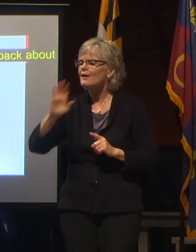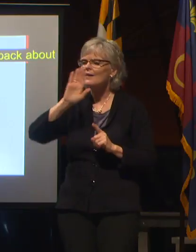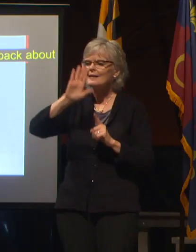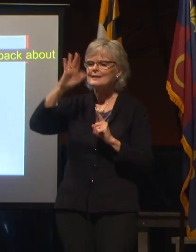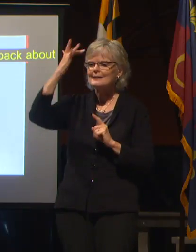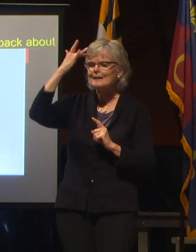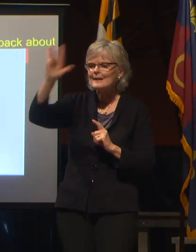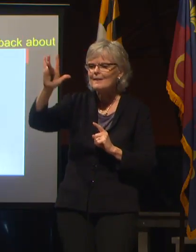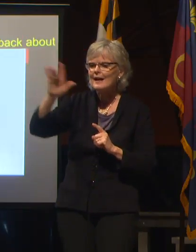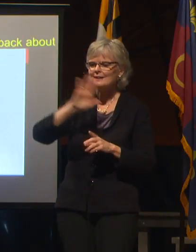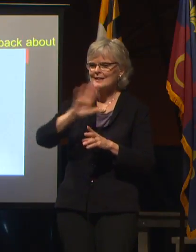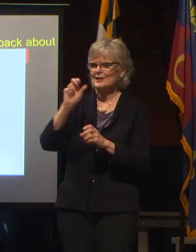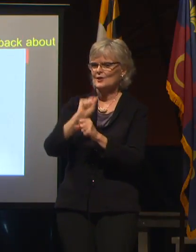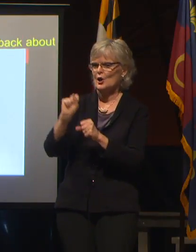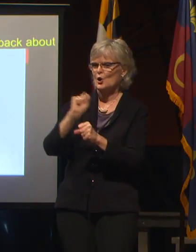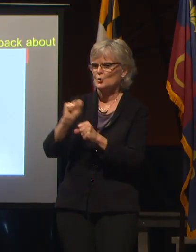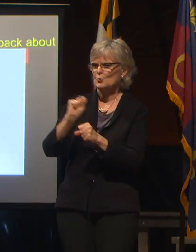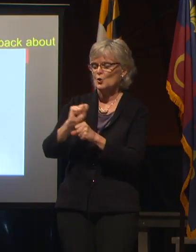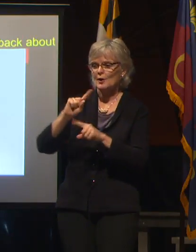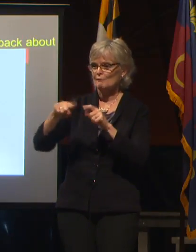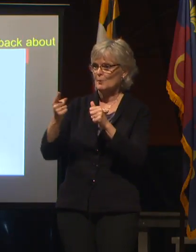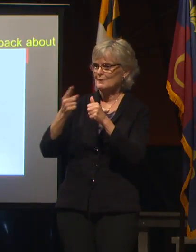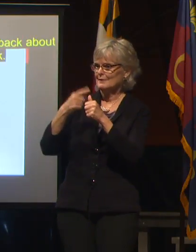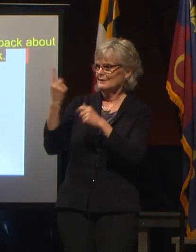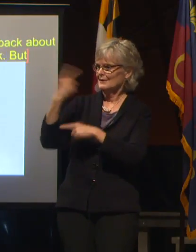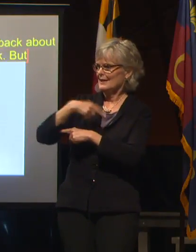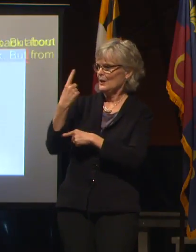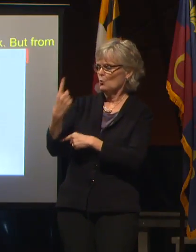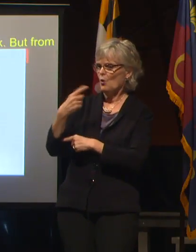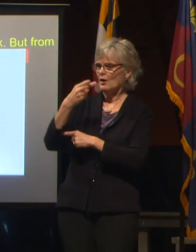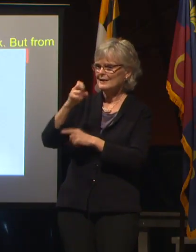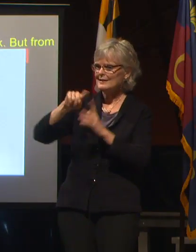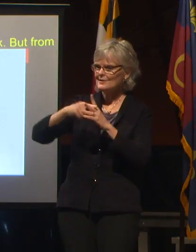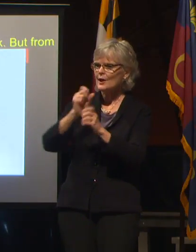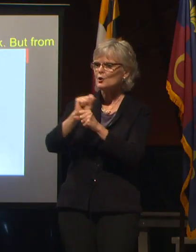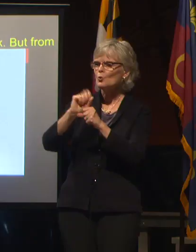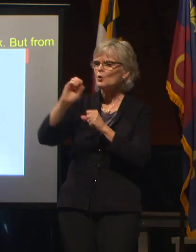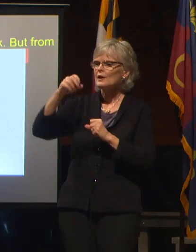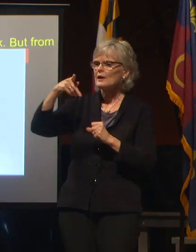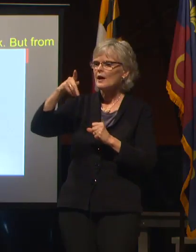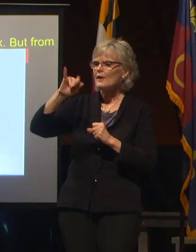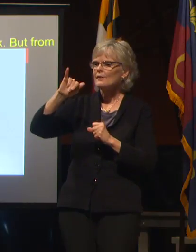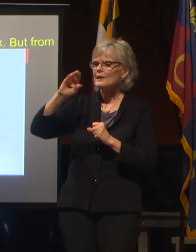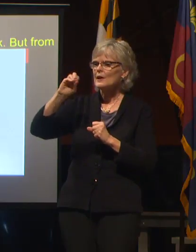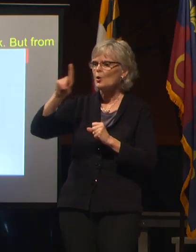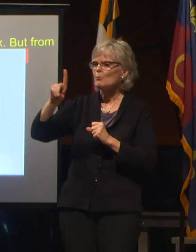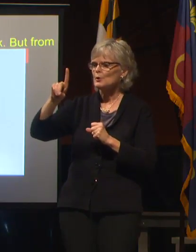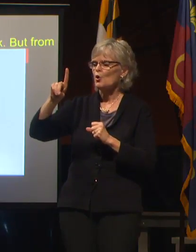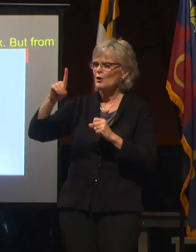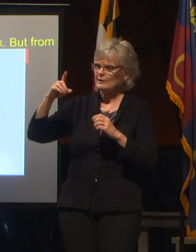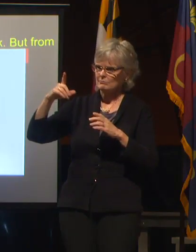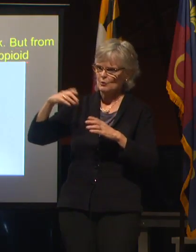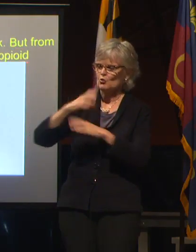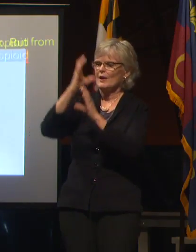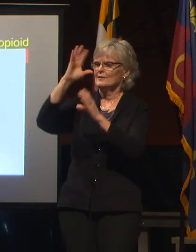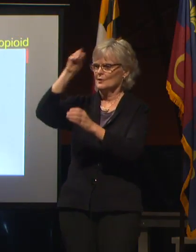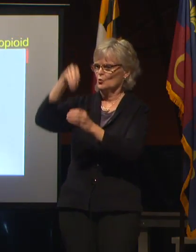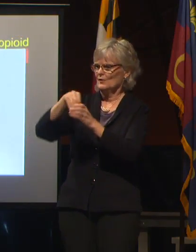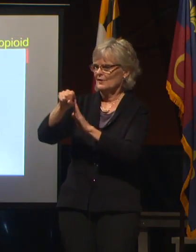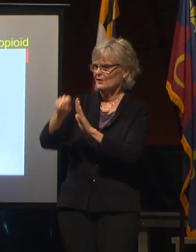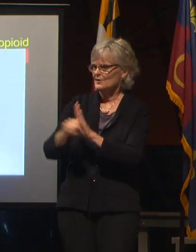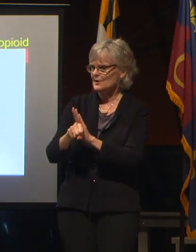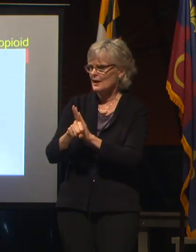his hard work. But from day one, he started working on the opioid crisis in the state of Maryland and